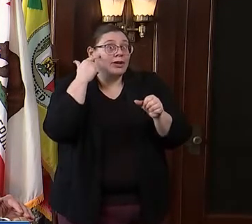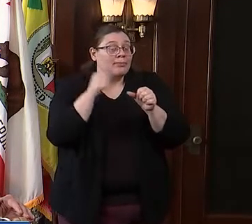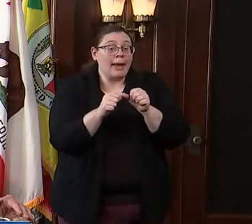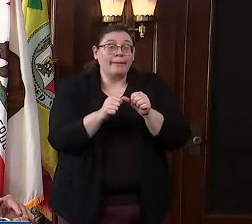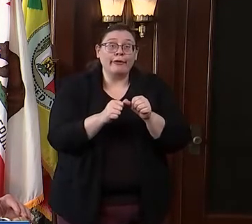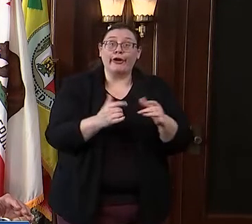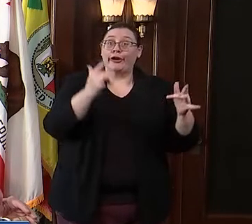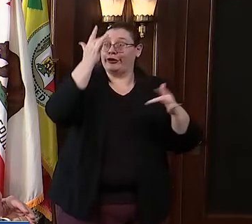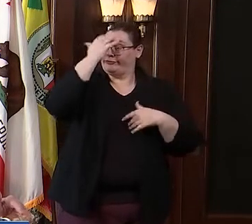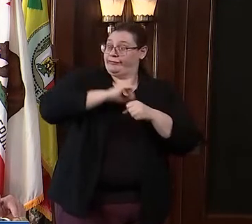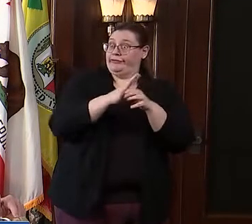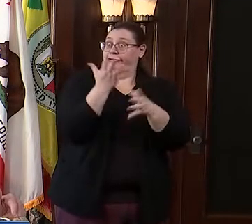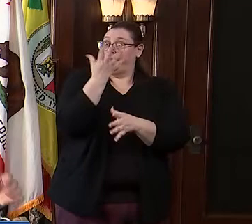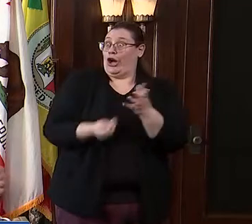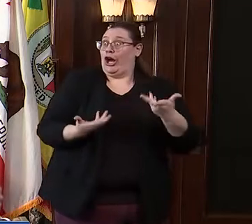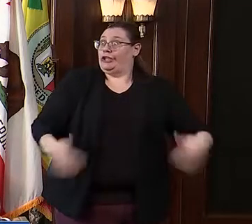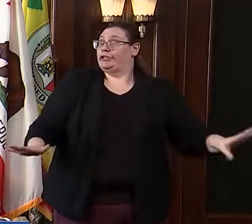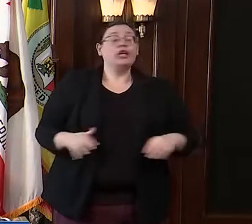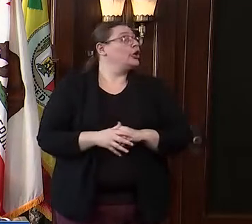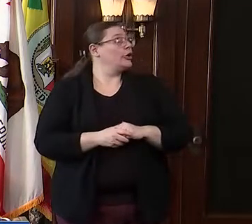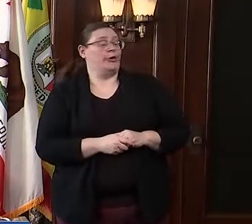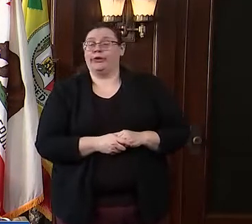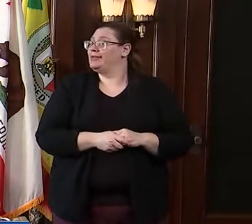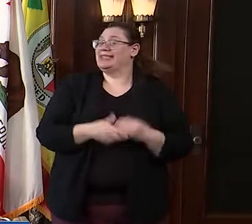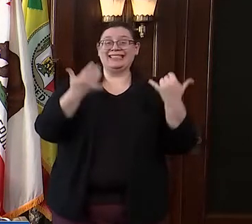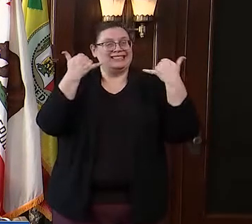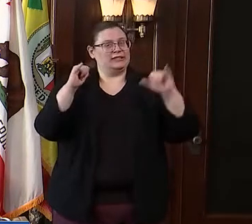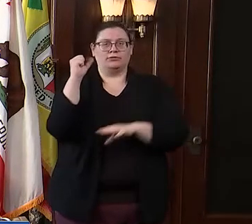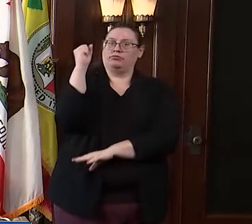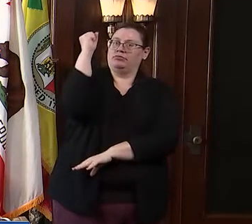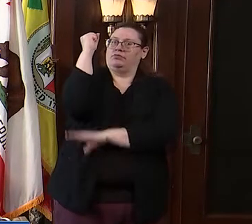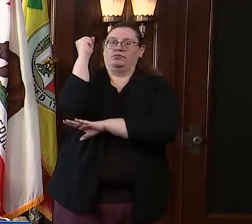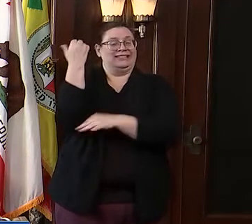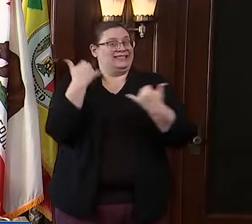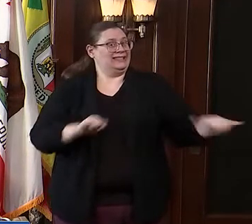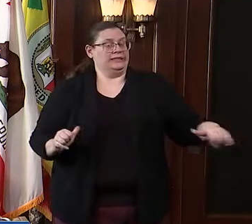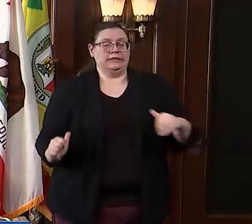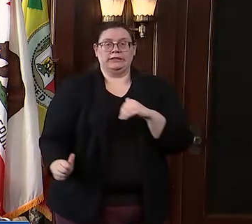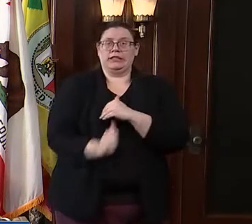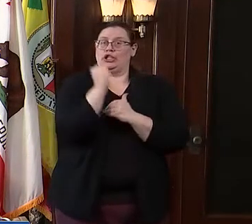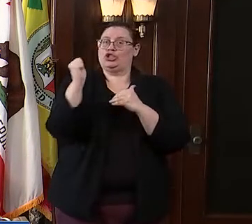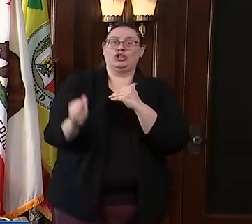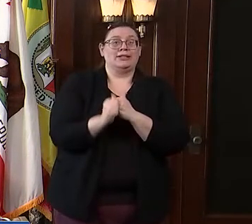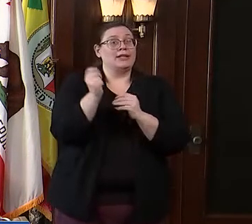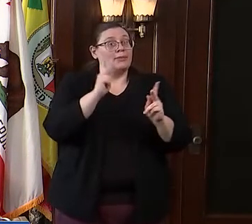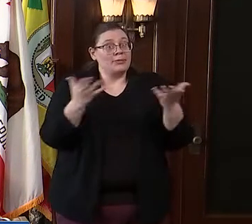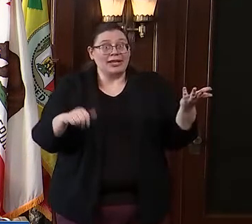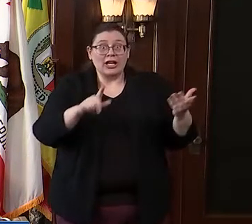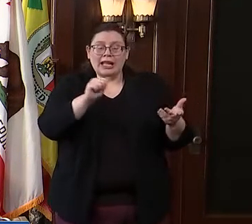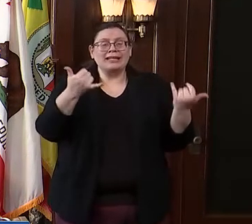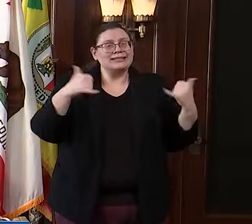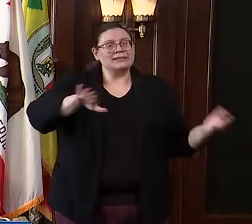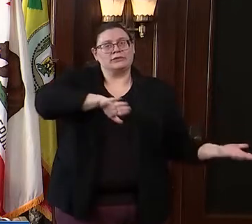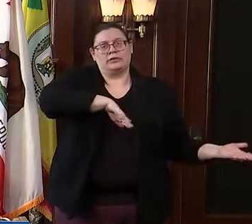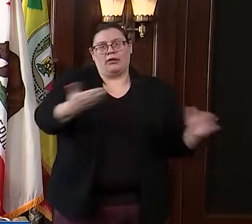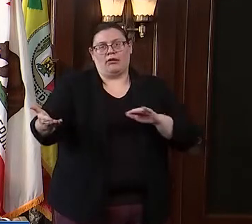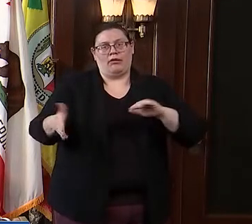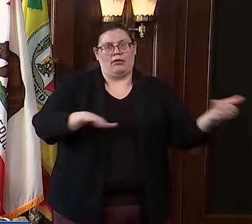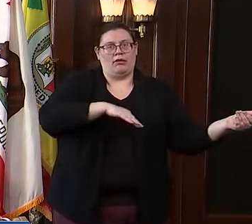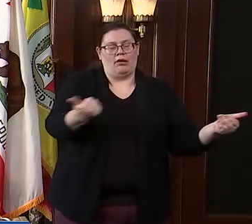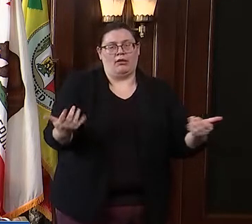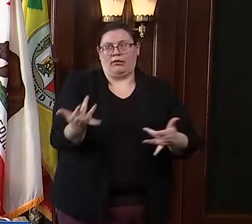gone. Hardly. It is still here, and it is still as dangerous. And Angelenos are still dying from COVID-19